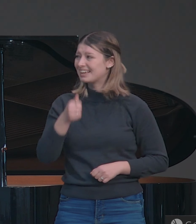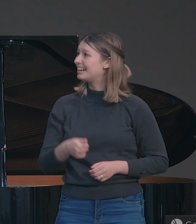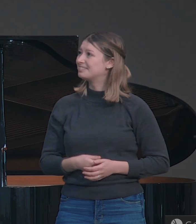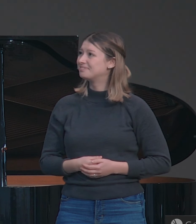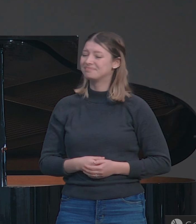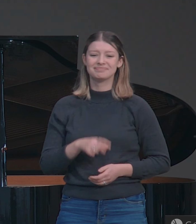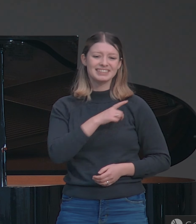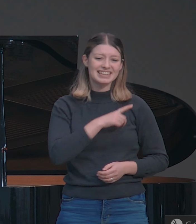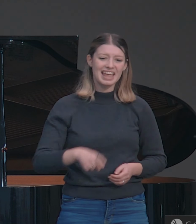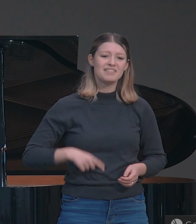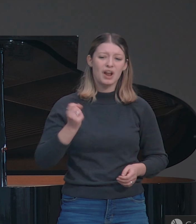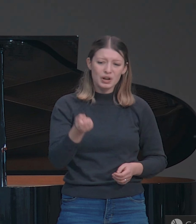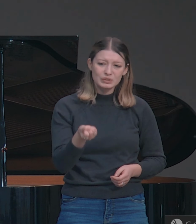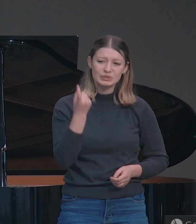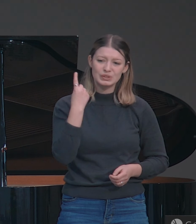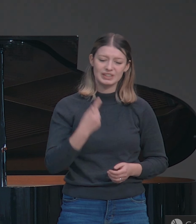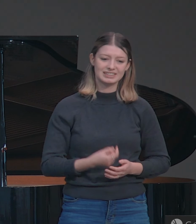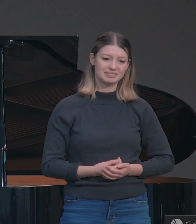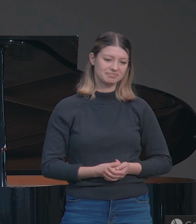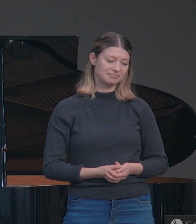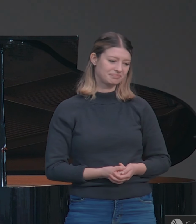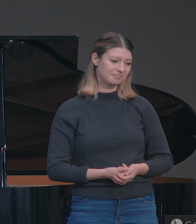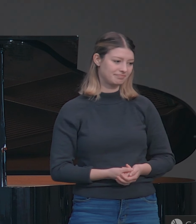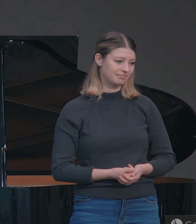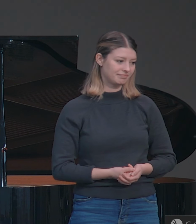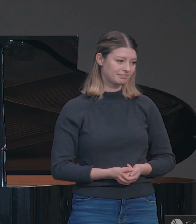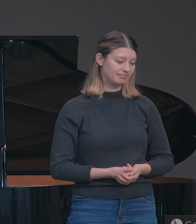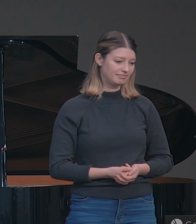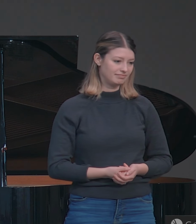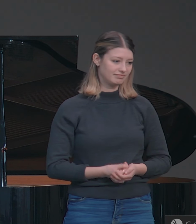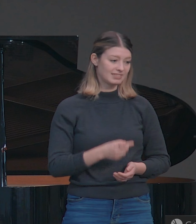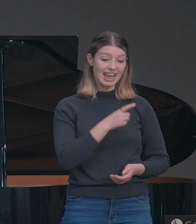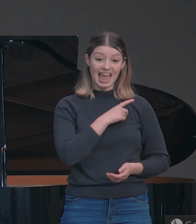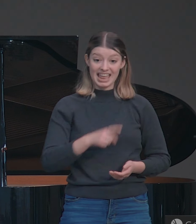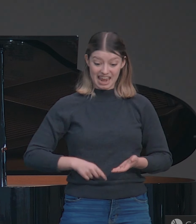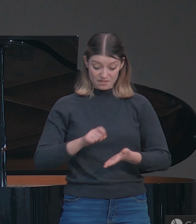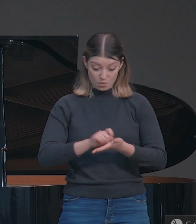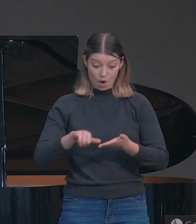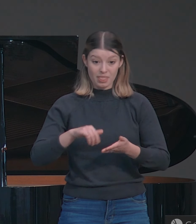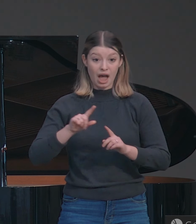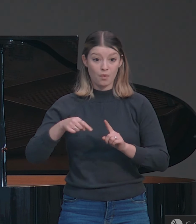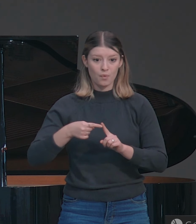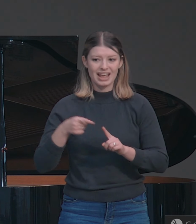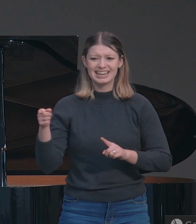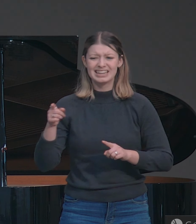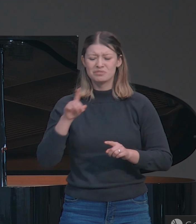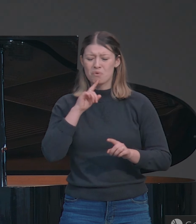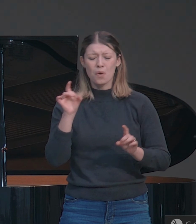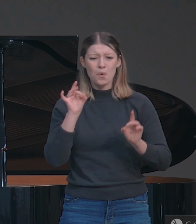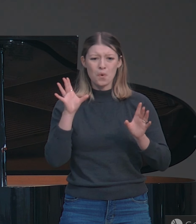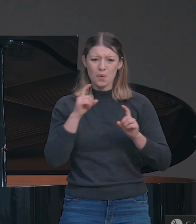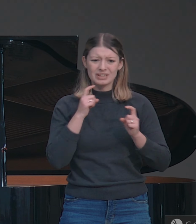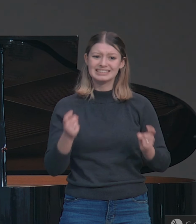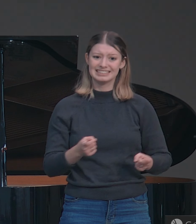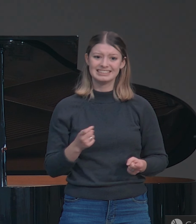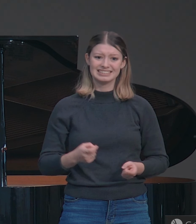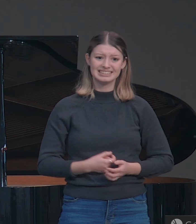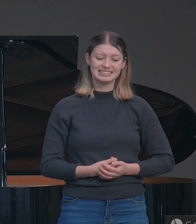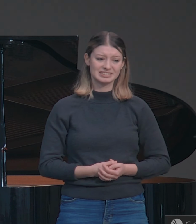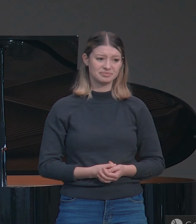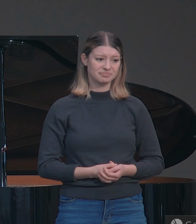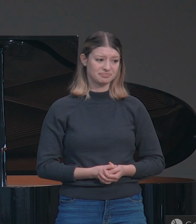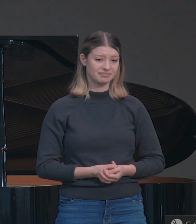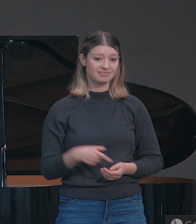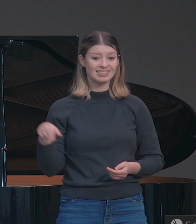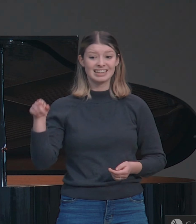understood. This was after David wrote this psalm after he had committed heinous acts of sin. And